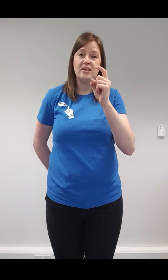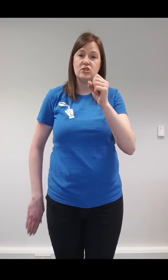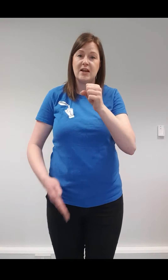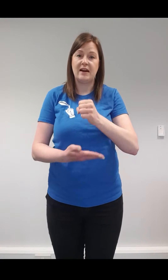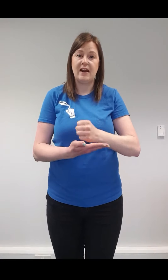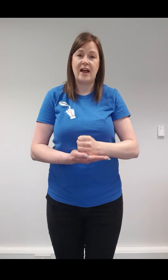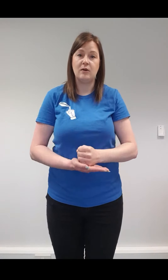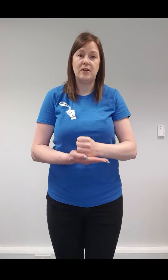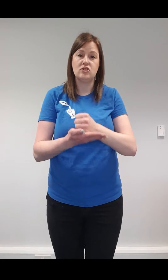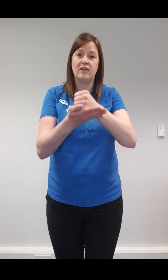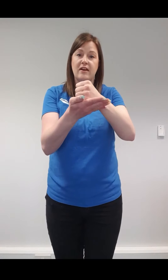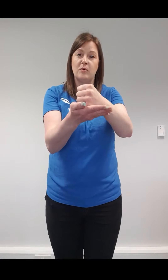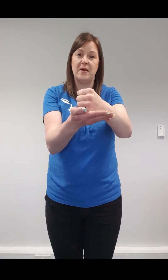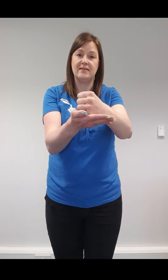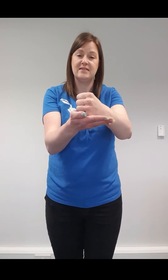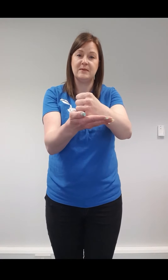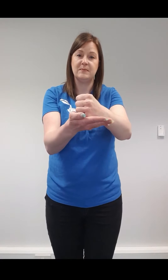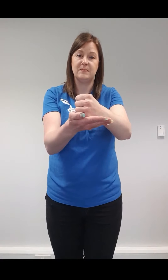speech and language therapist.